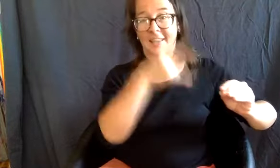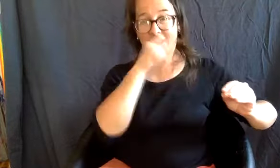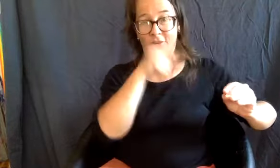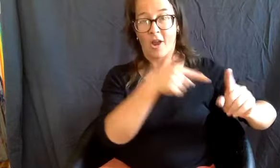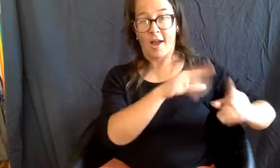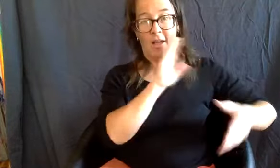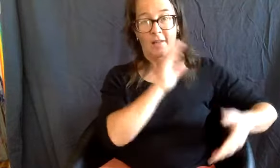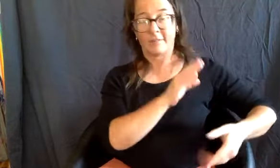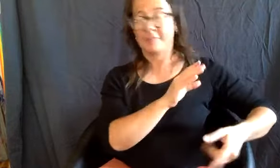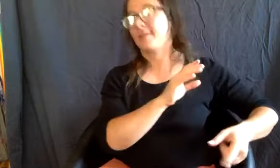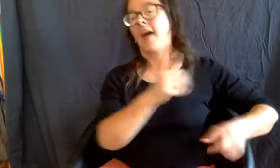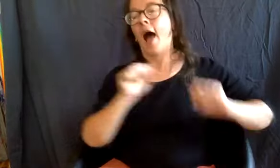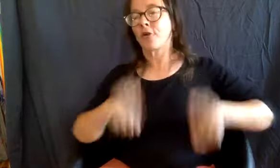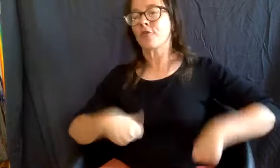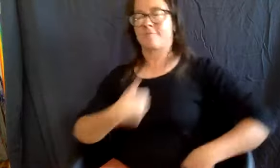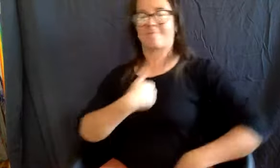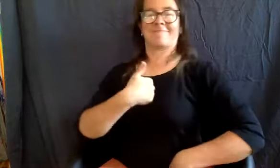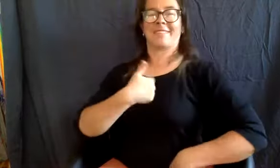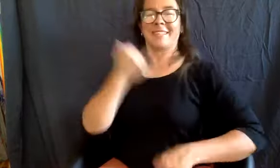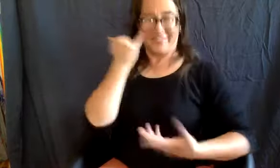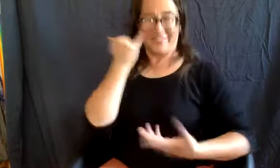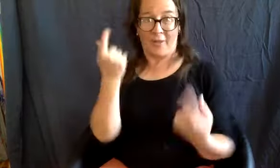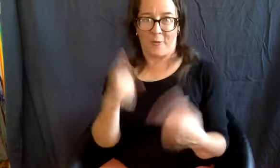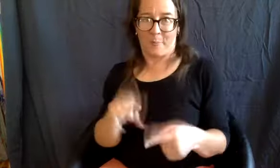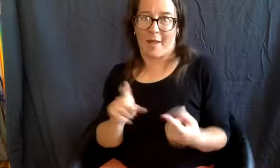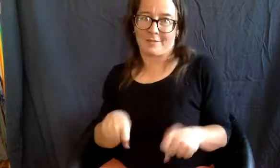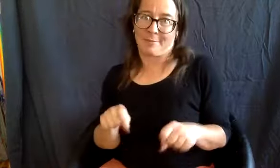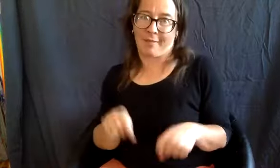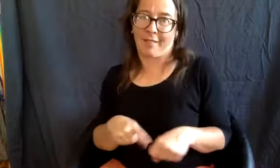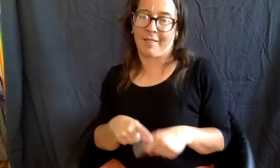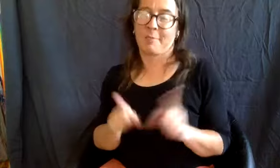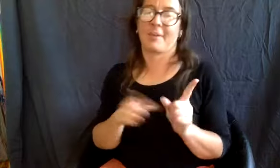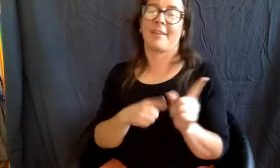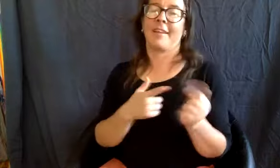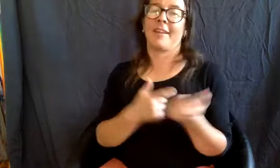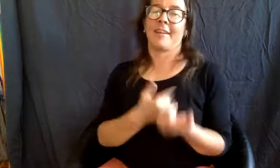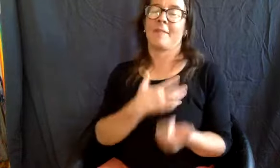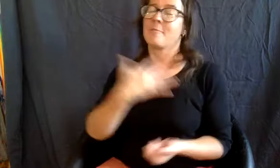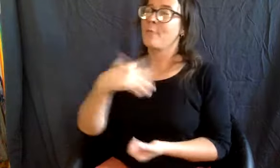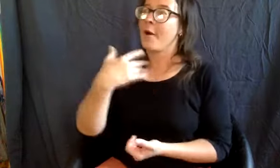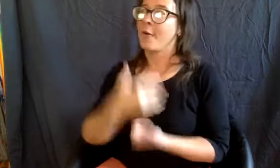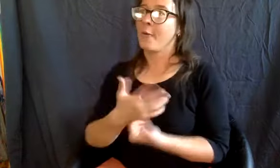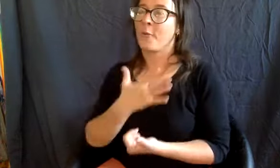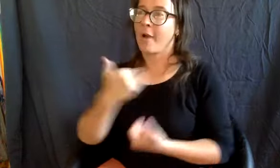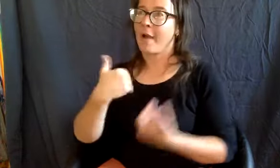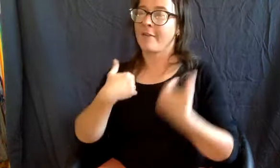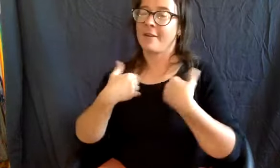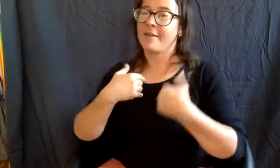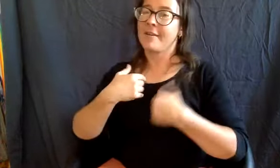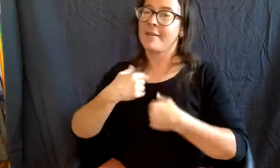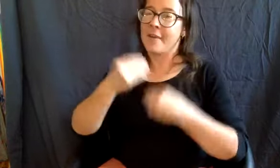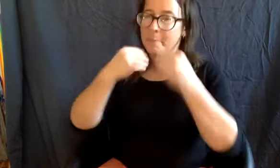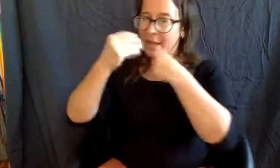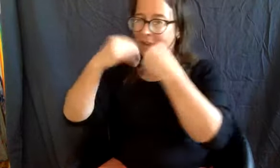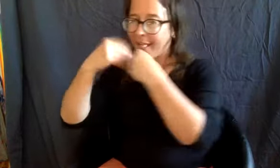you, if a parent could do it, you're looking at her, okay? Because I am a force to be reckoned with when I make up my mind about